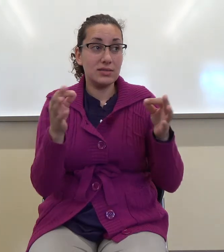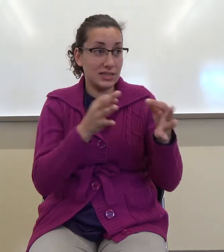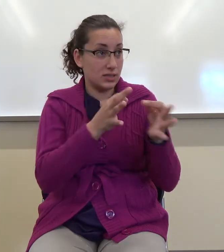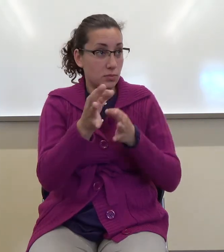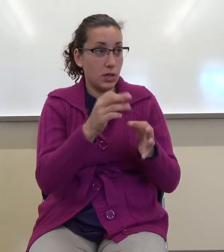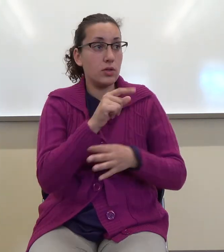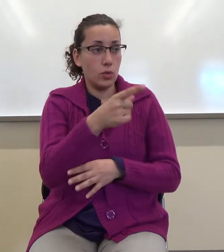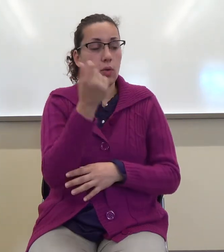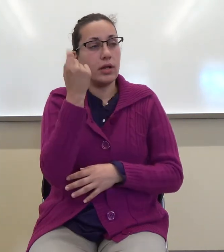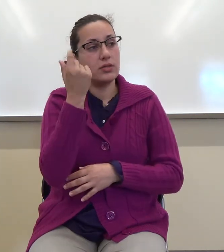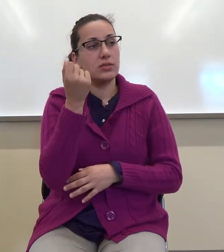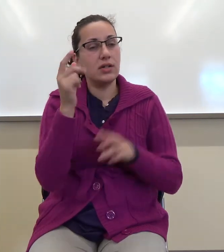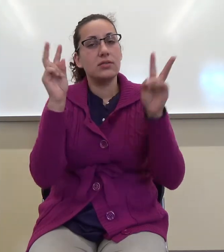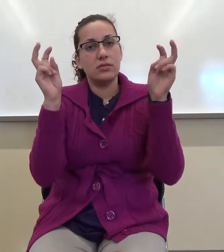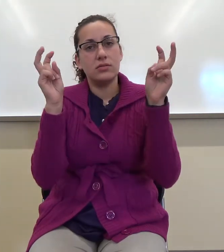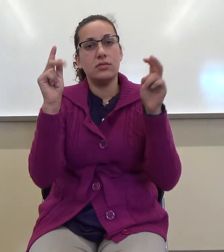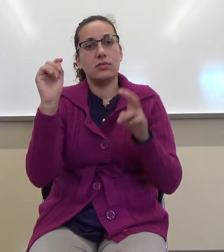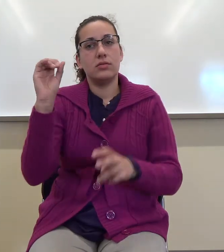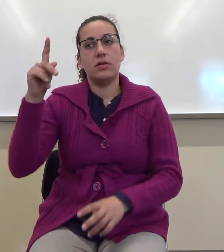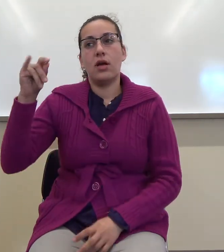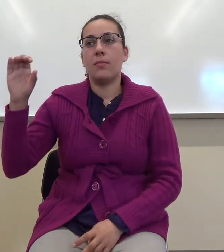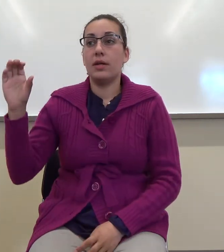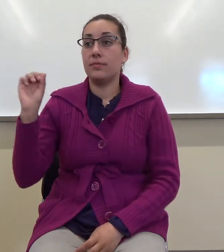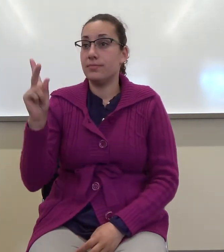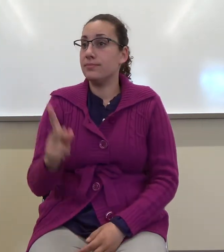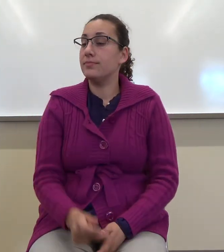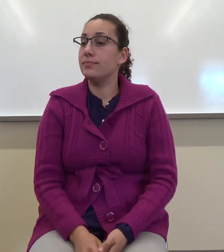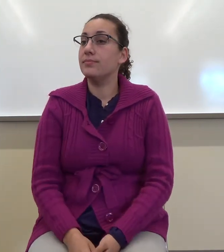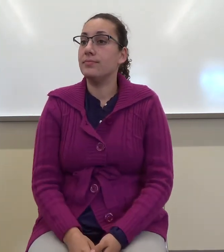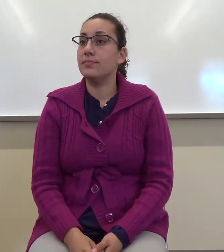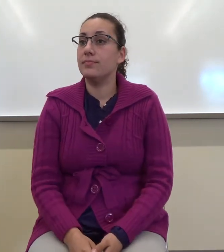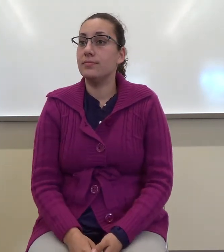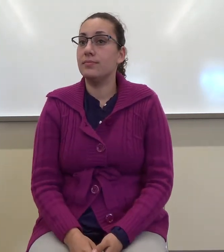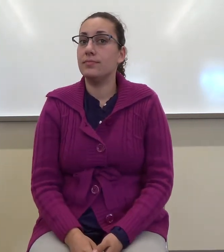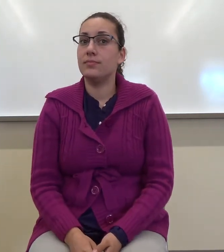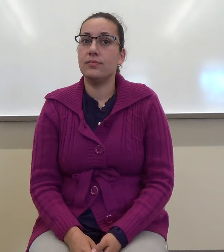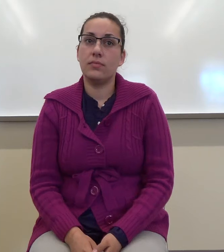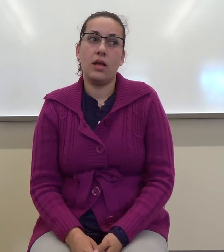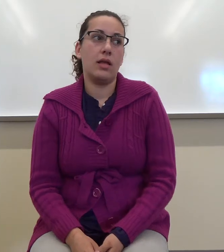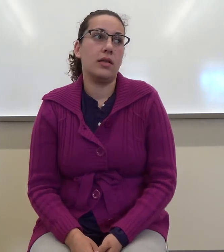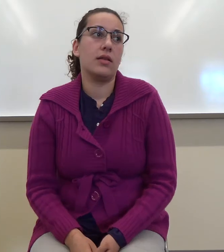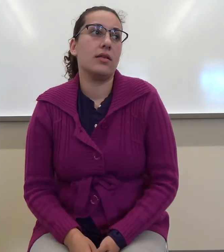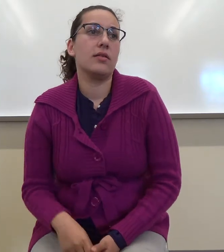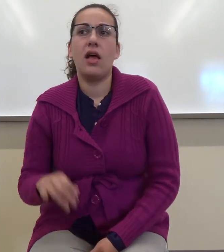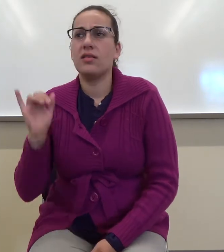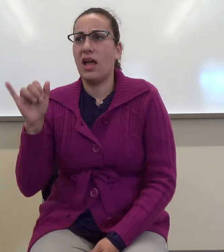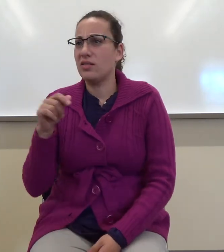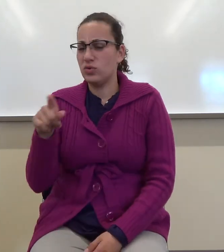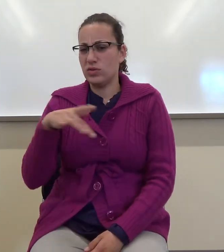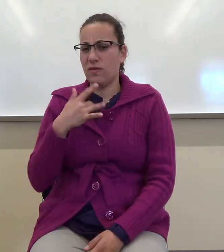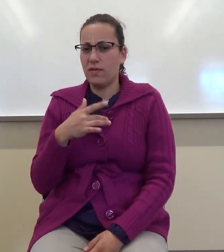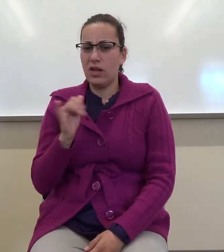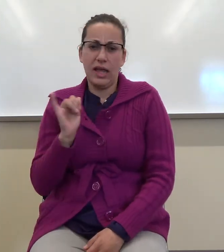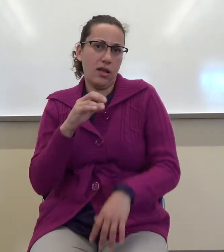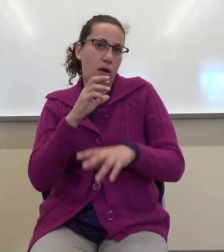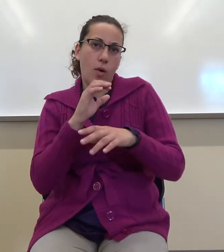is, okay? And of course, that's going to be automatic if you are asking yourself, what is this